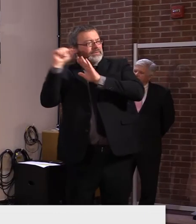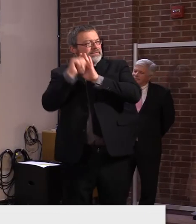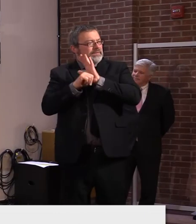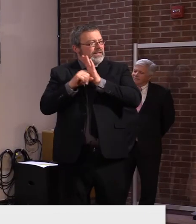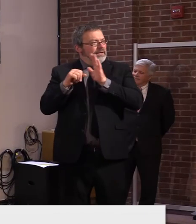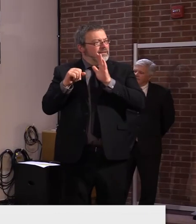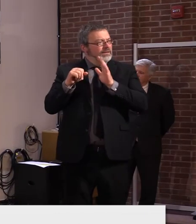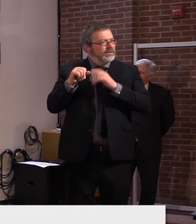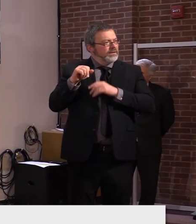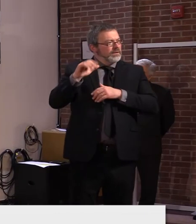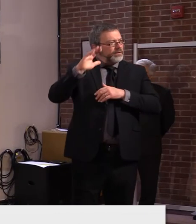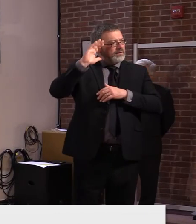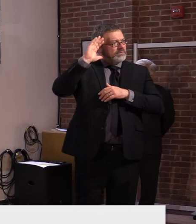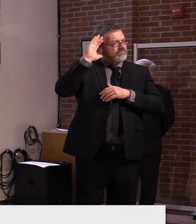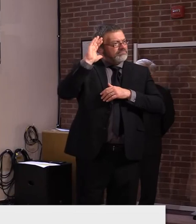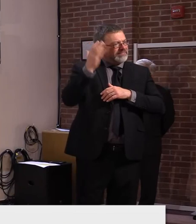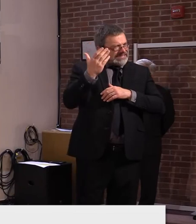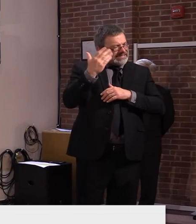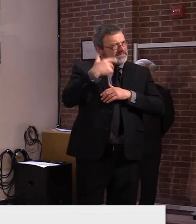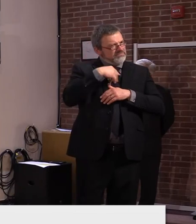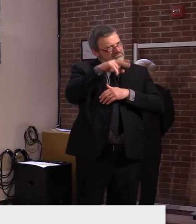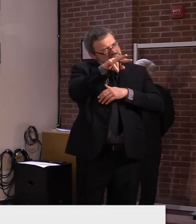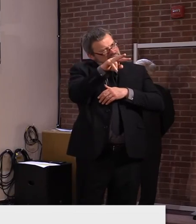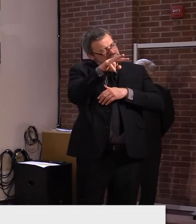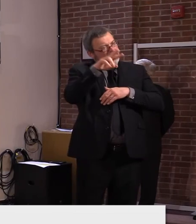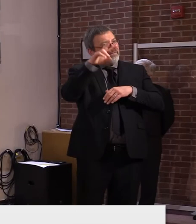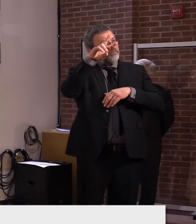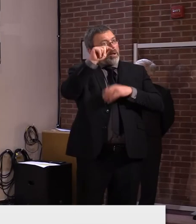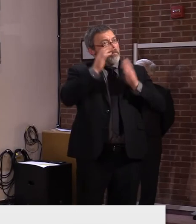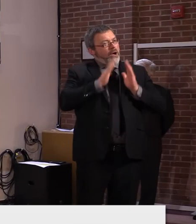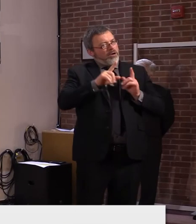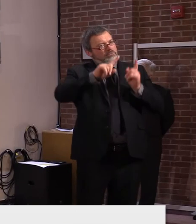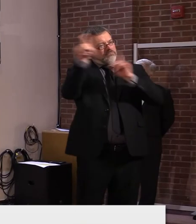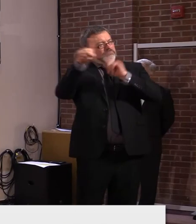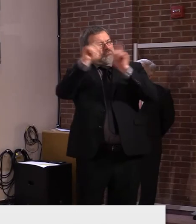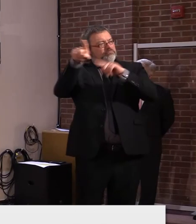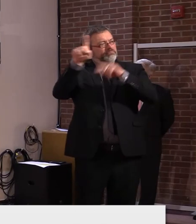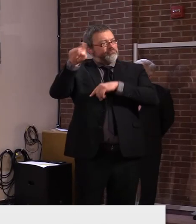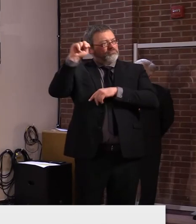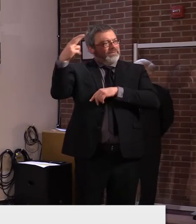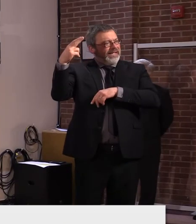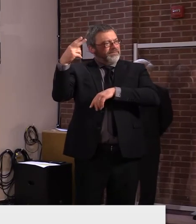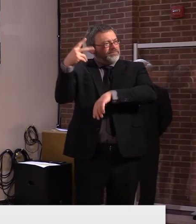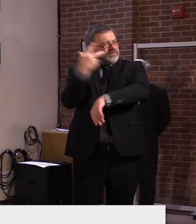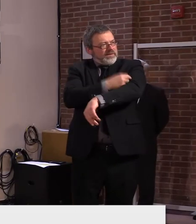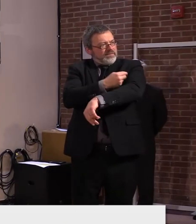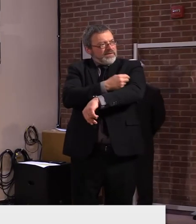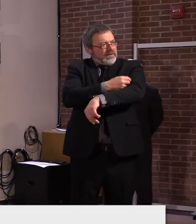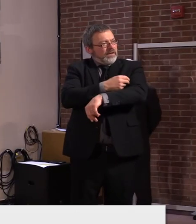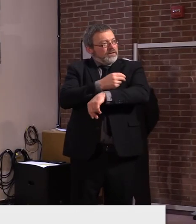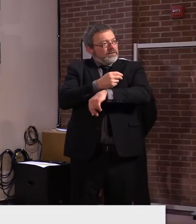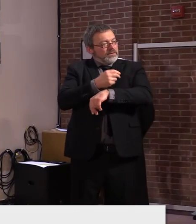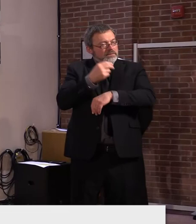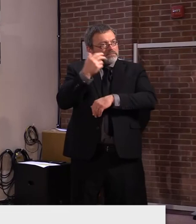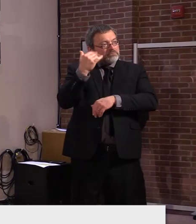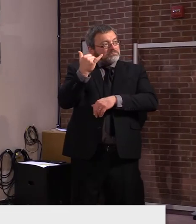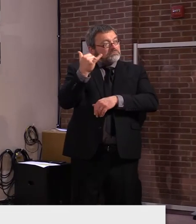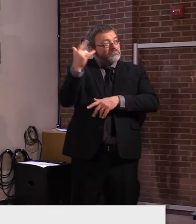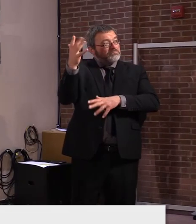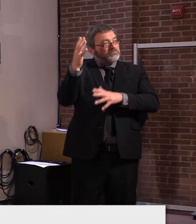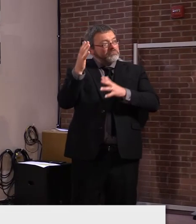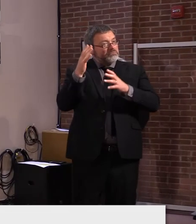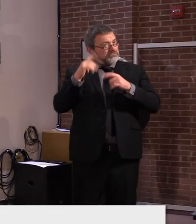vaccinated in New Hampshire as of mid-June, and just recently that was updated to show, at least in Essex County, an